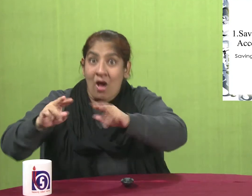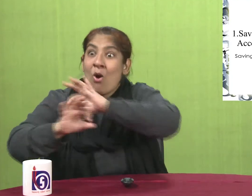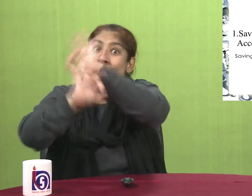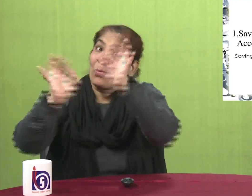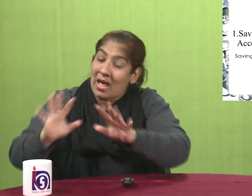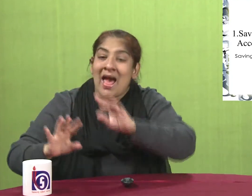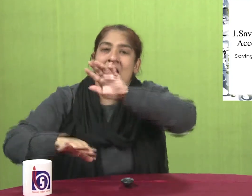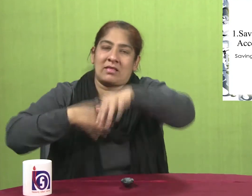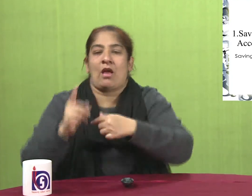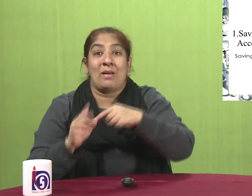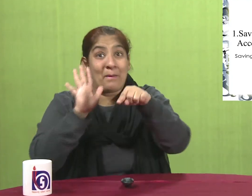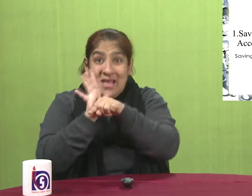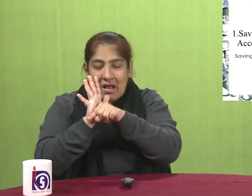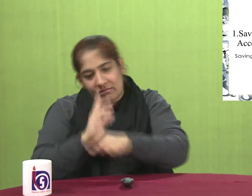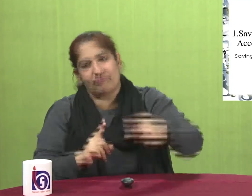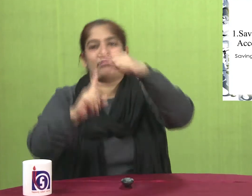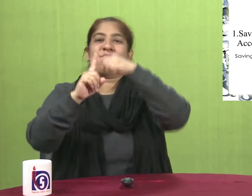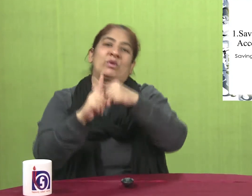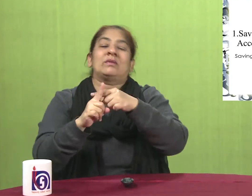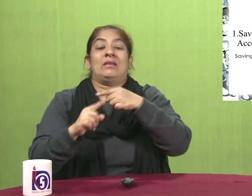So whenever it goes in negative, you make it positive by adding.